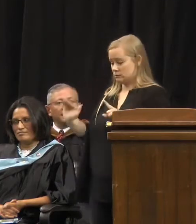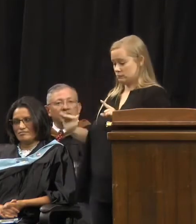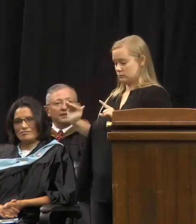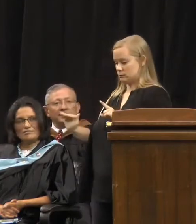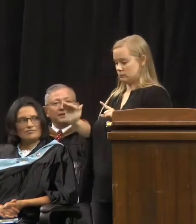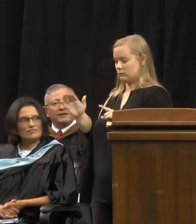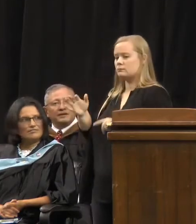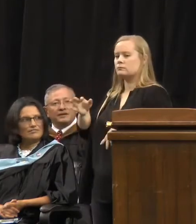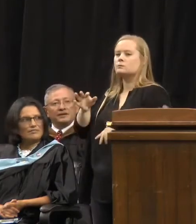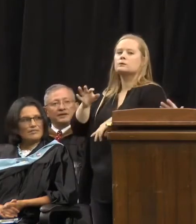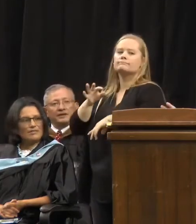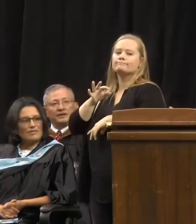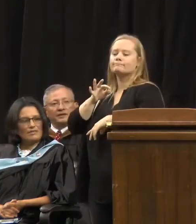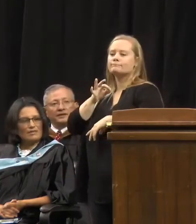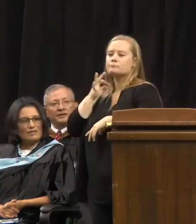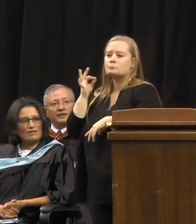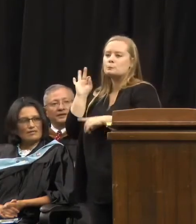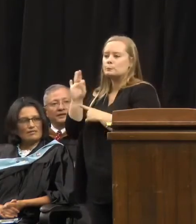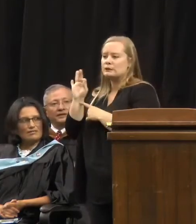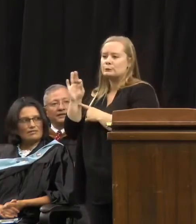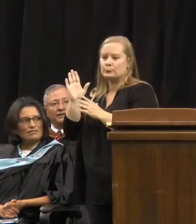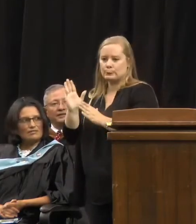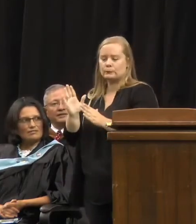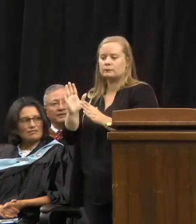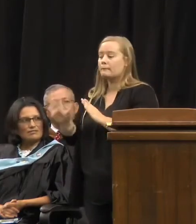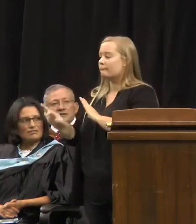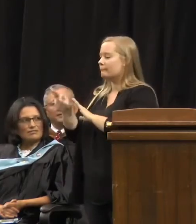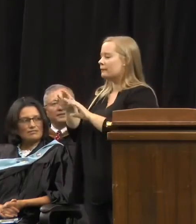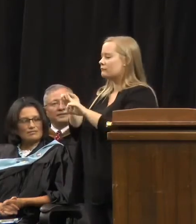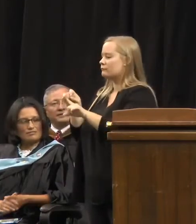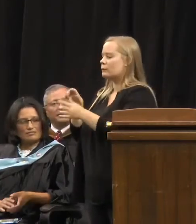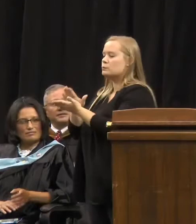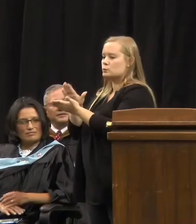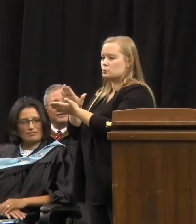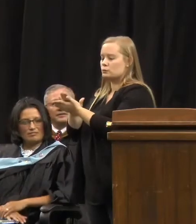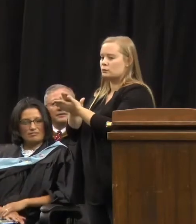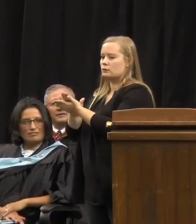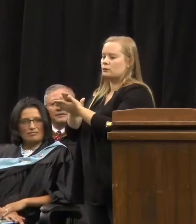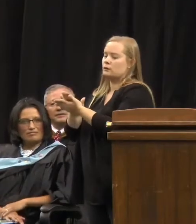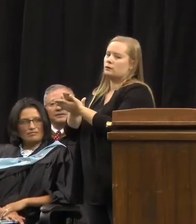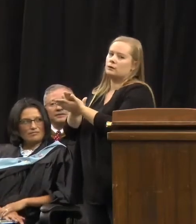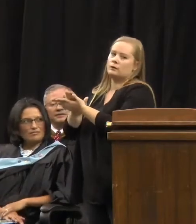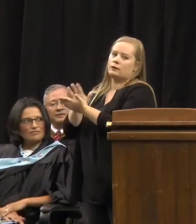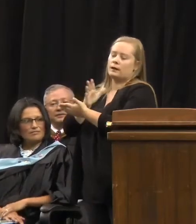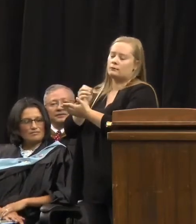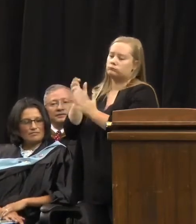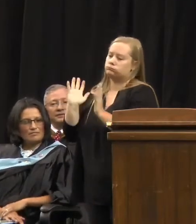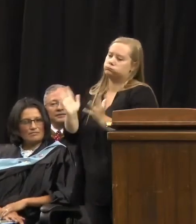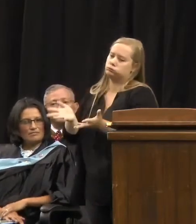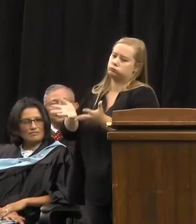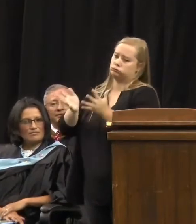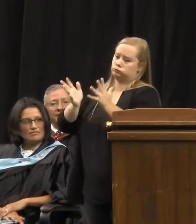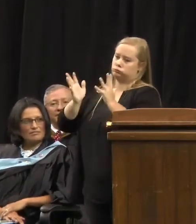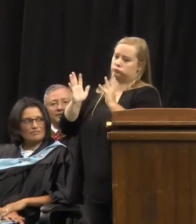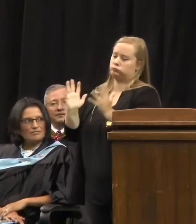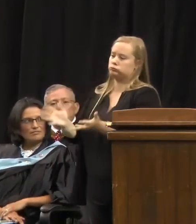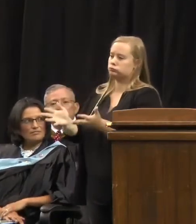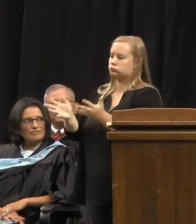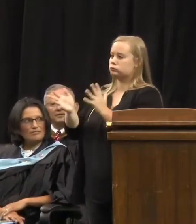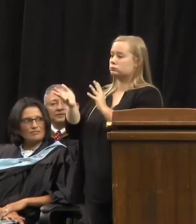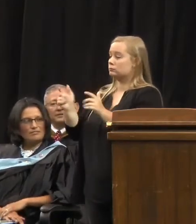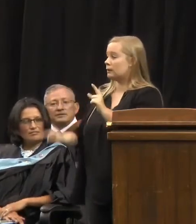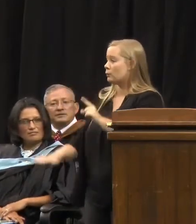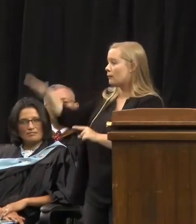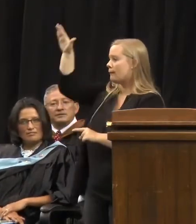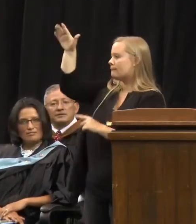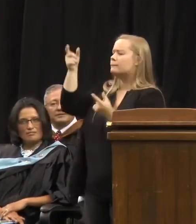minister. He always picked me up from school. We'd have these long conversations about what I want to be when I grew